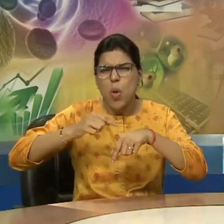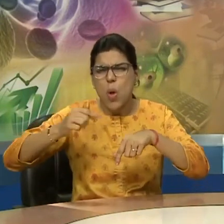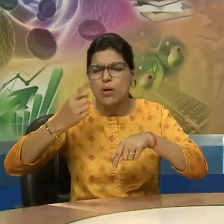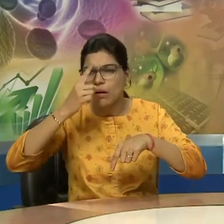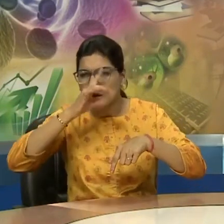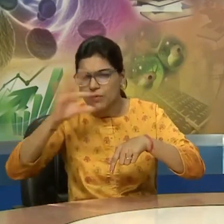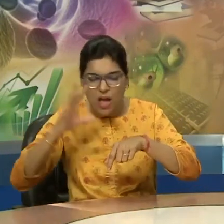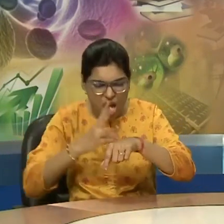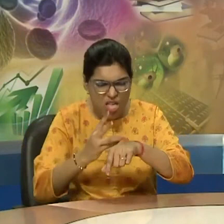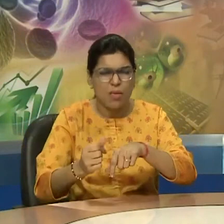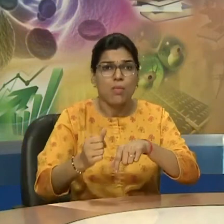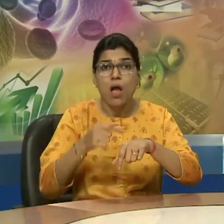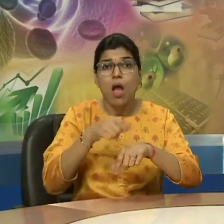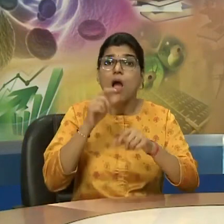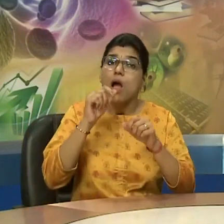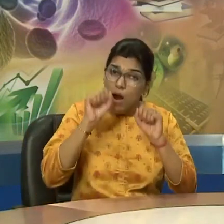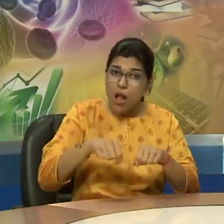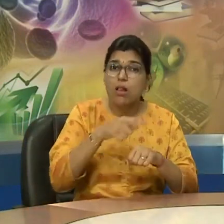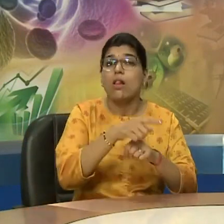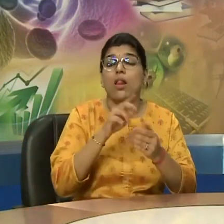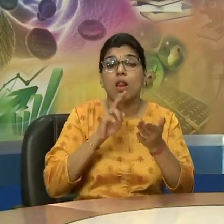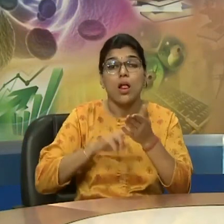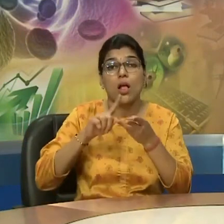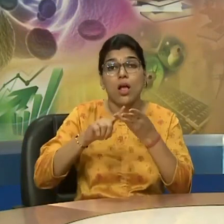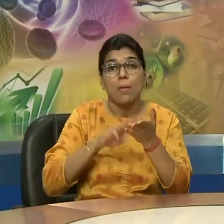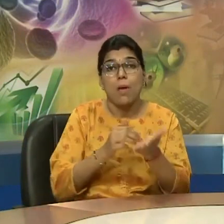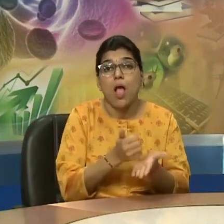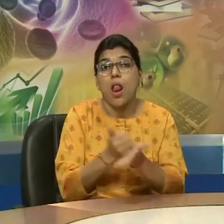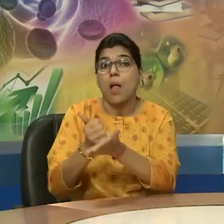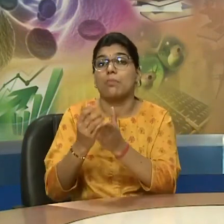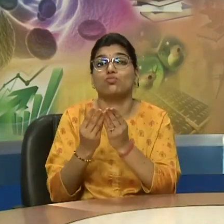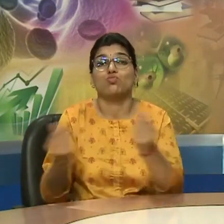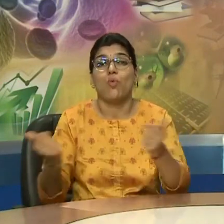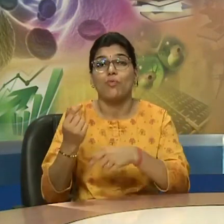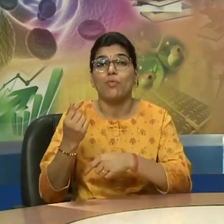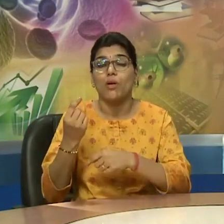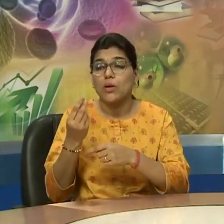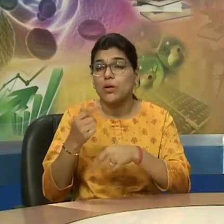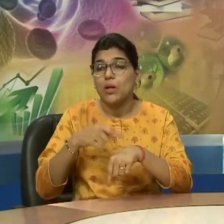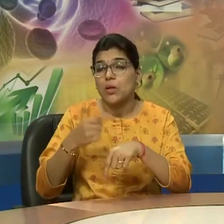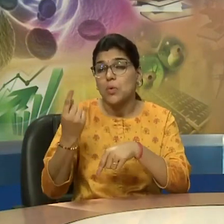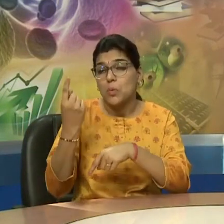rashes and wounds disappear in no time.